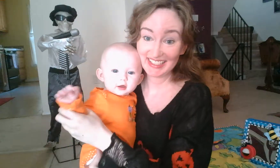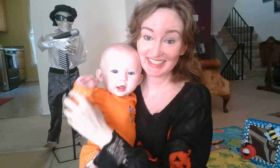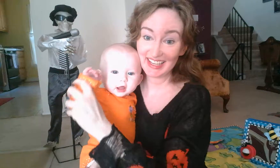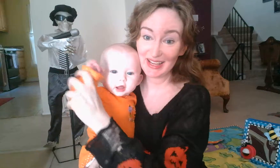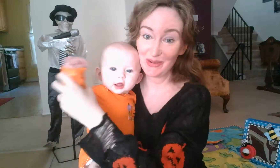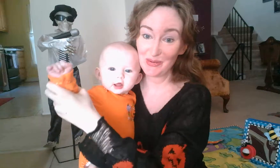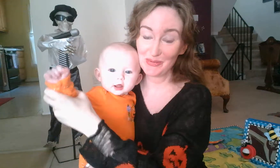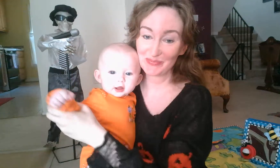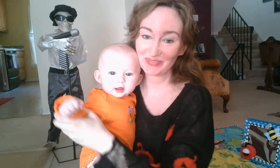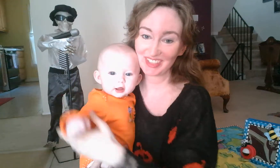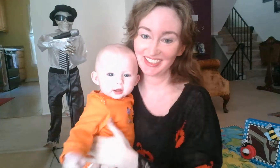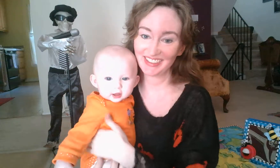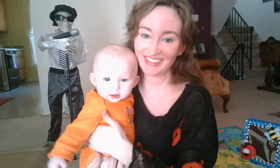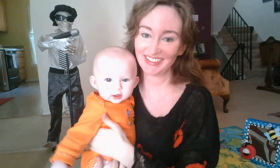Say hello.